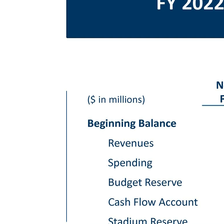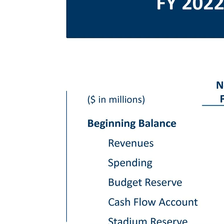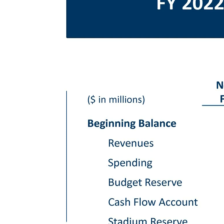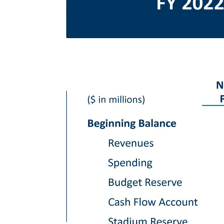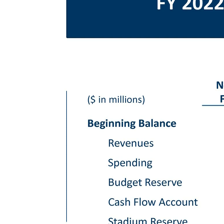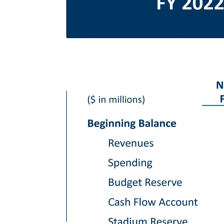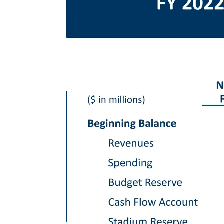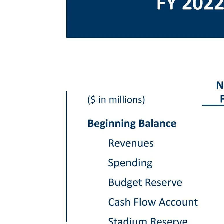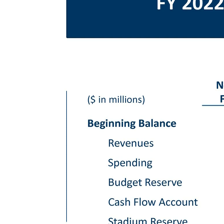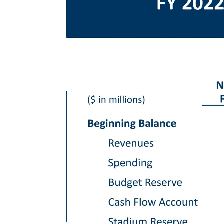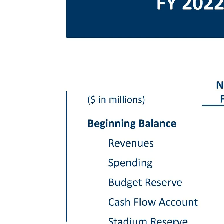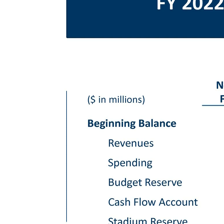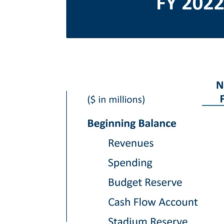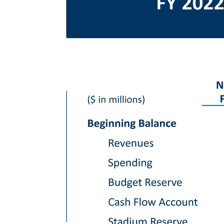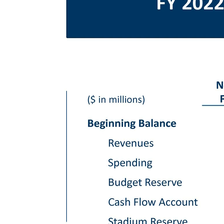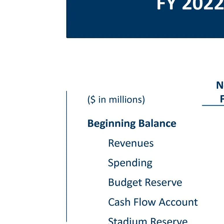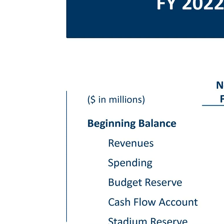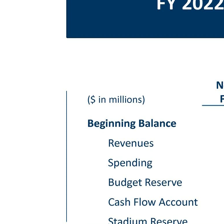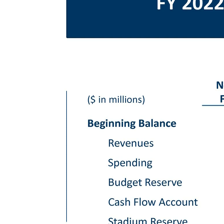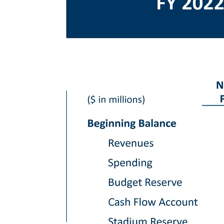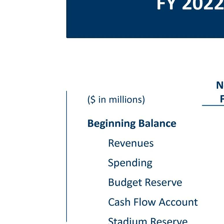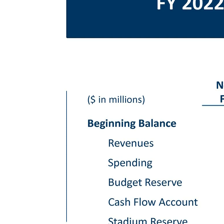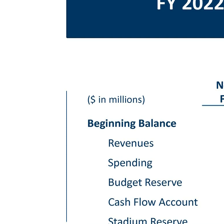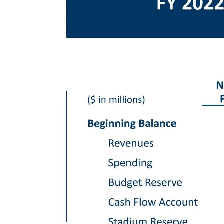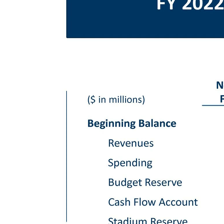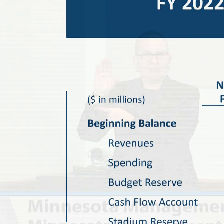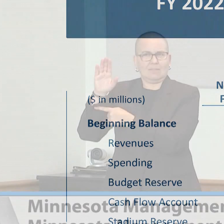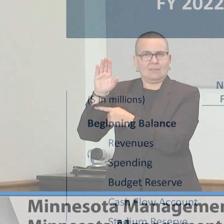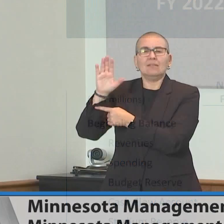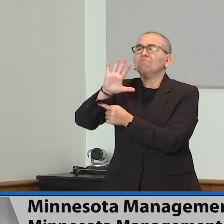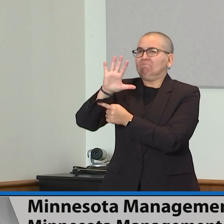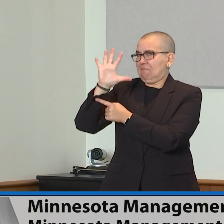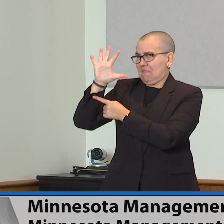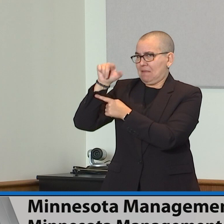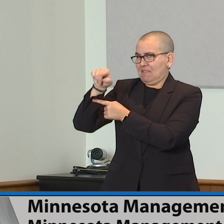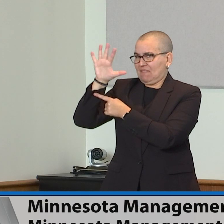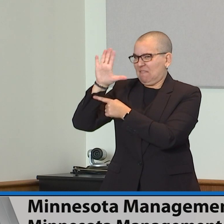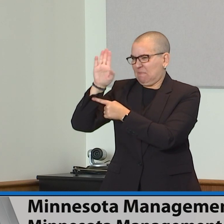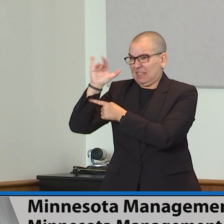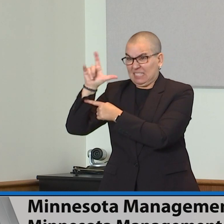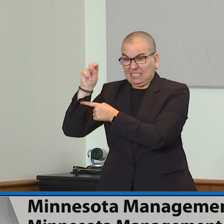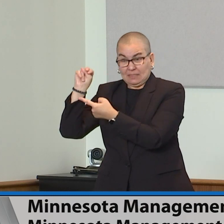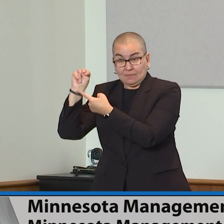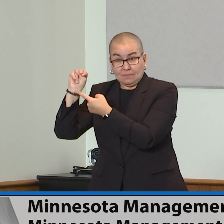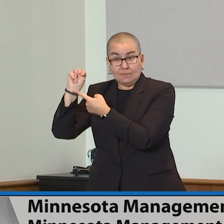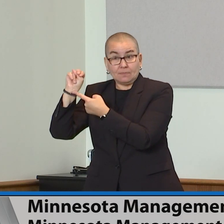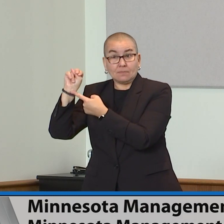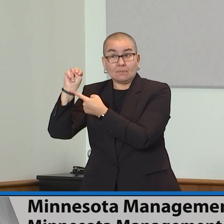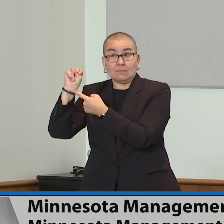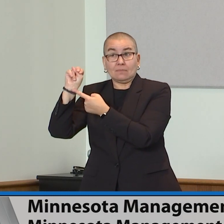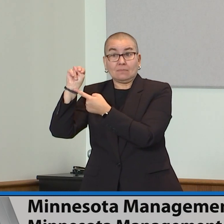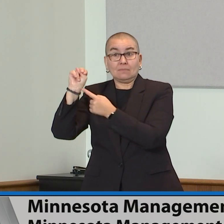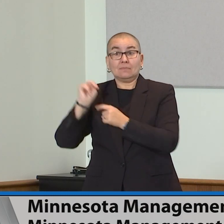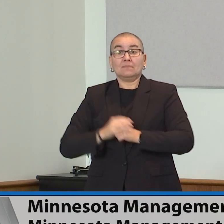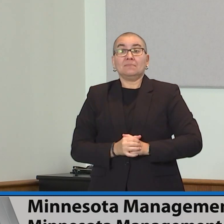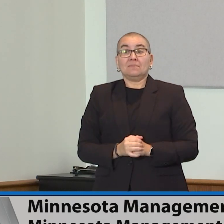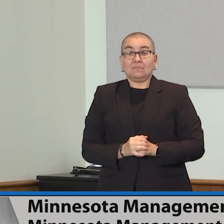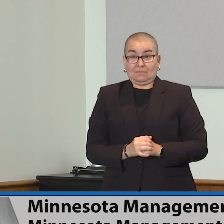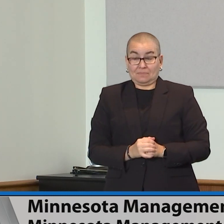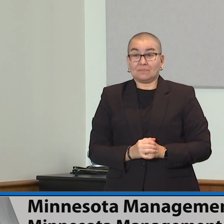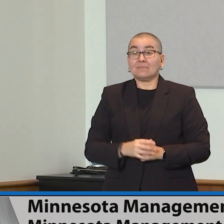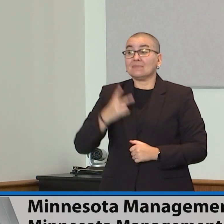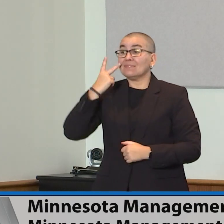$17.6 billion. So with that overview, I'm going to turn it over to Dr. Kolumbikidis